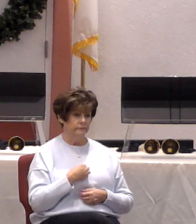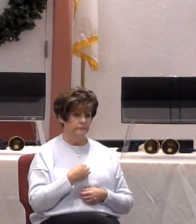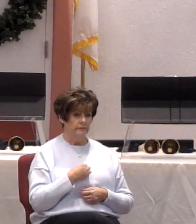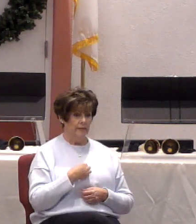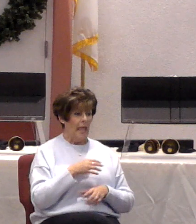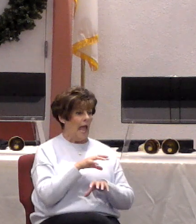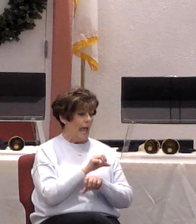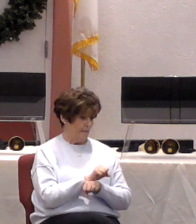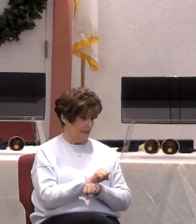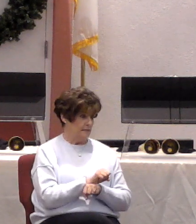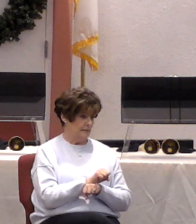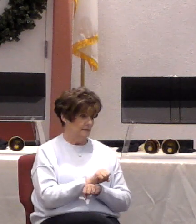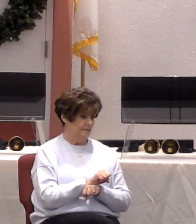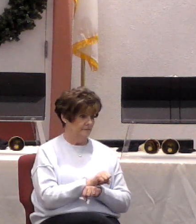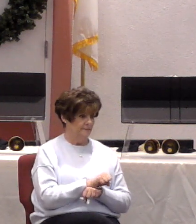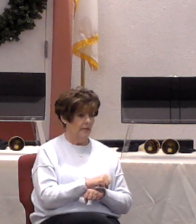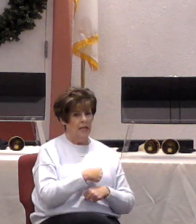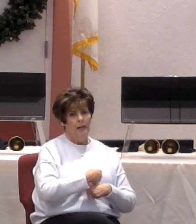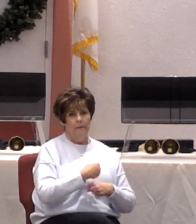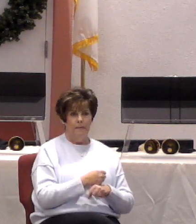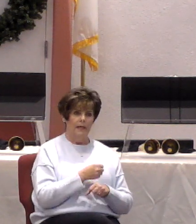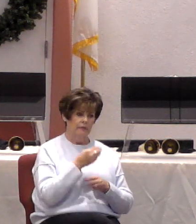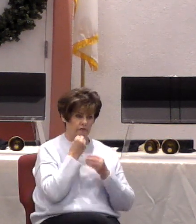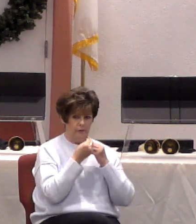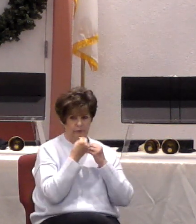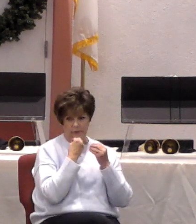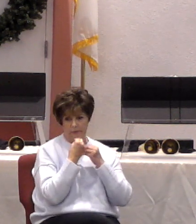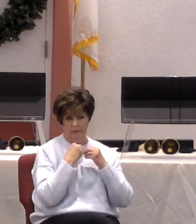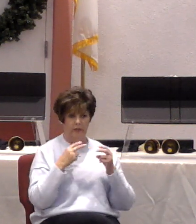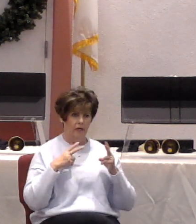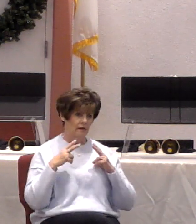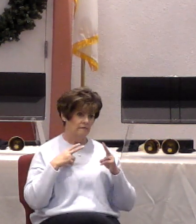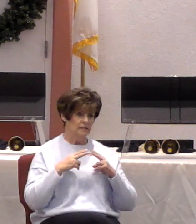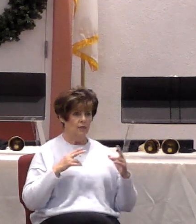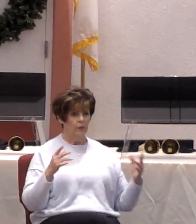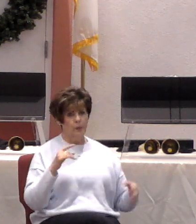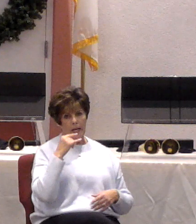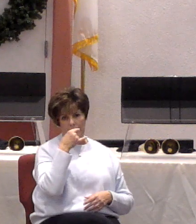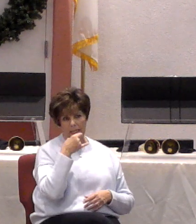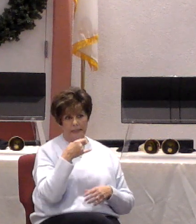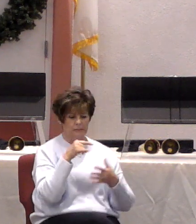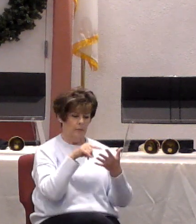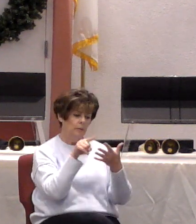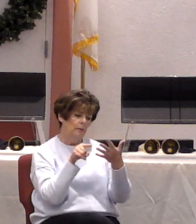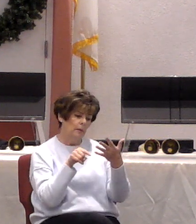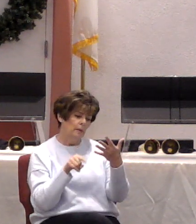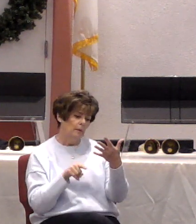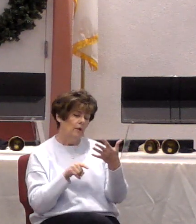visit with the grandkids or visit with the grandparents or however the order goes, and somewhere in there you come to a Christmas Eve